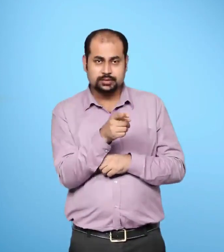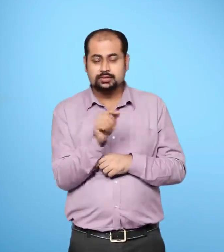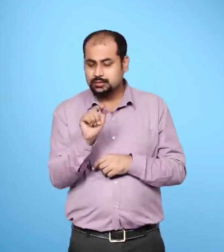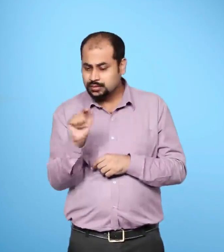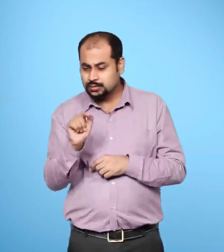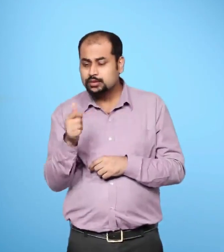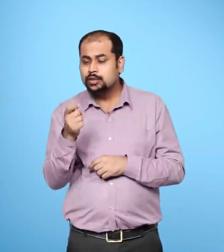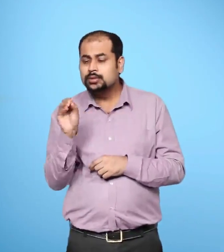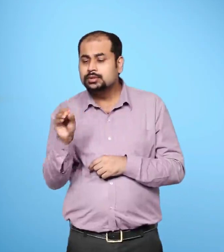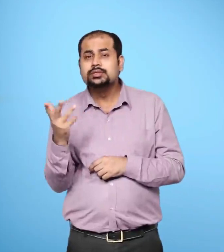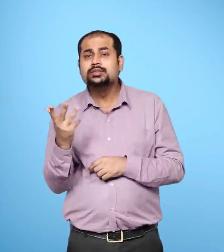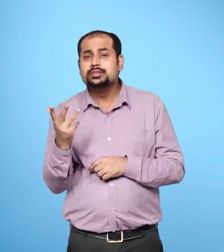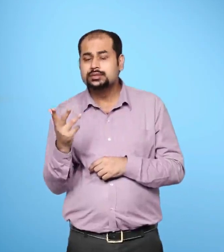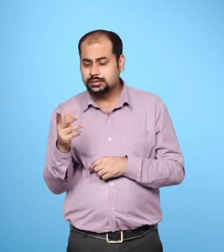space provided.